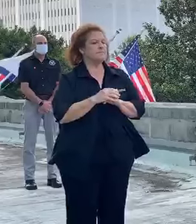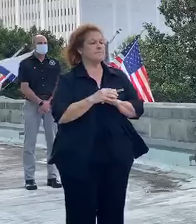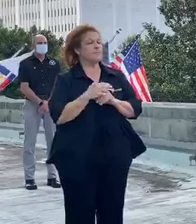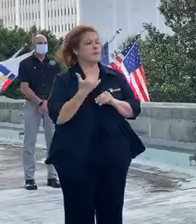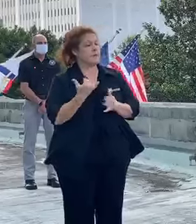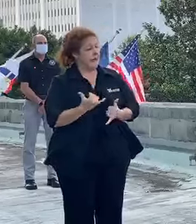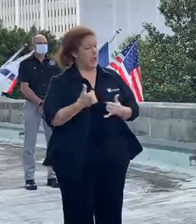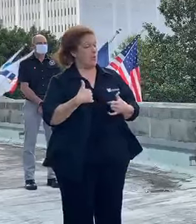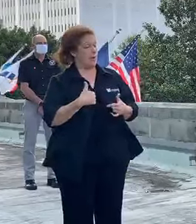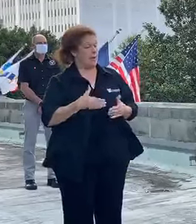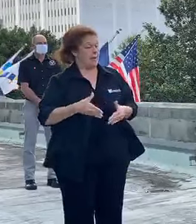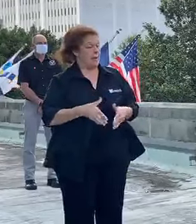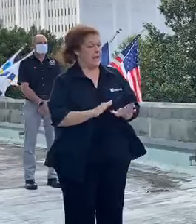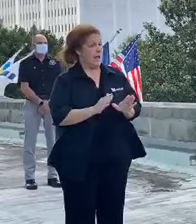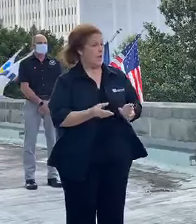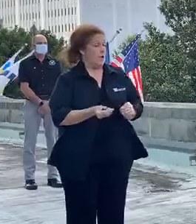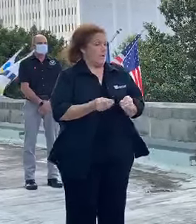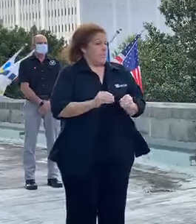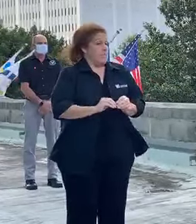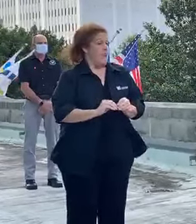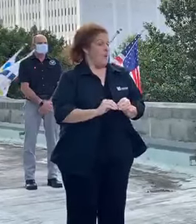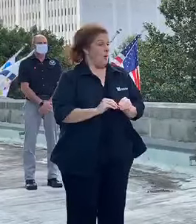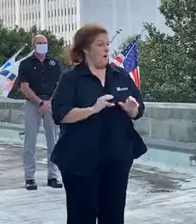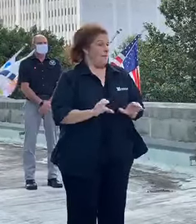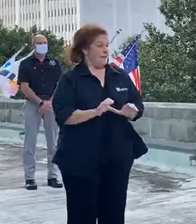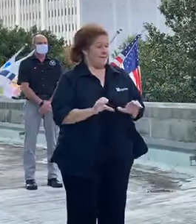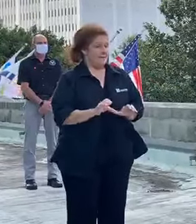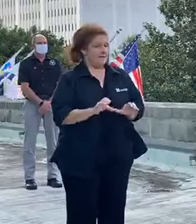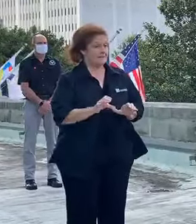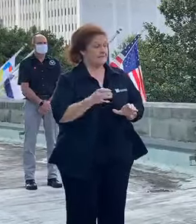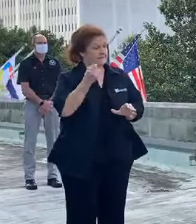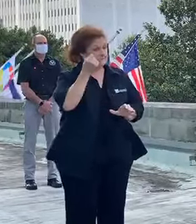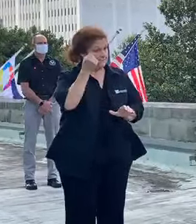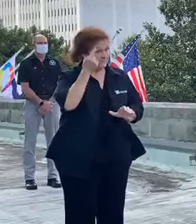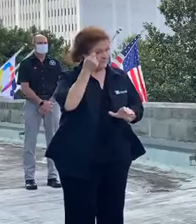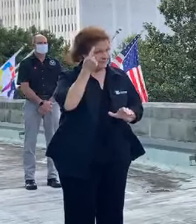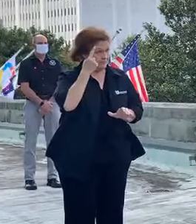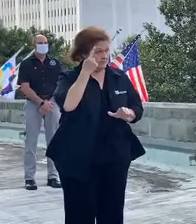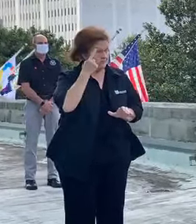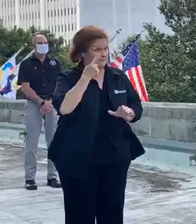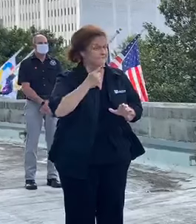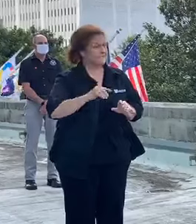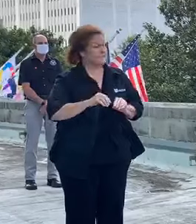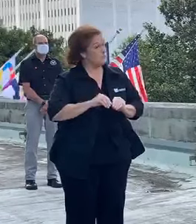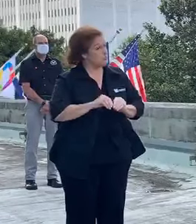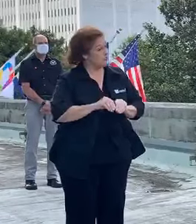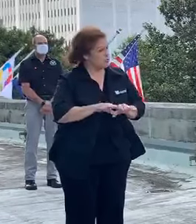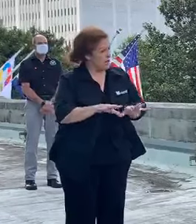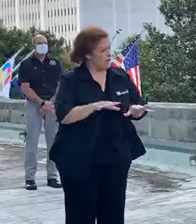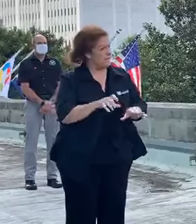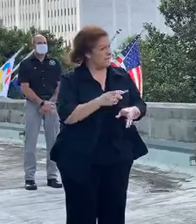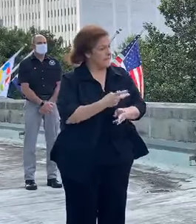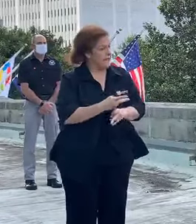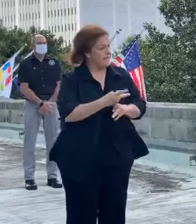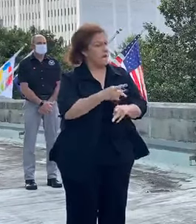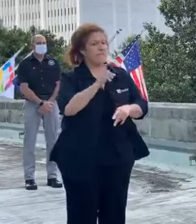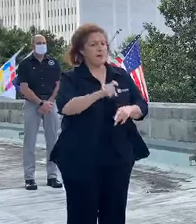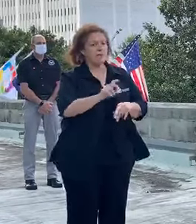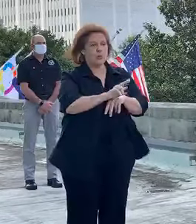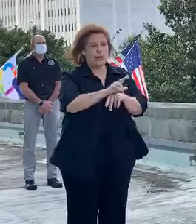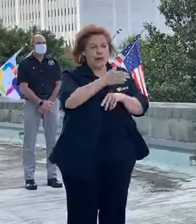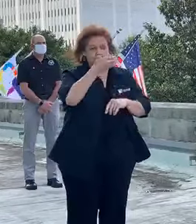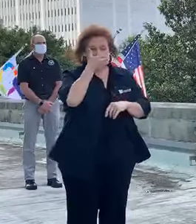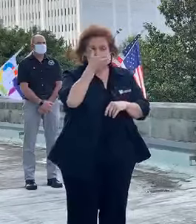more activities, remember the basics of preventing the spread of disease. They have not changed. Everyone must wear a mask or